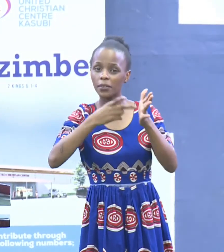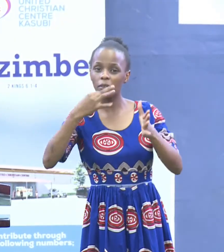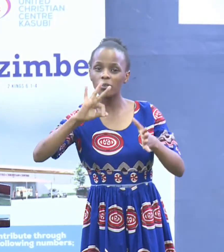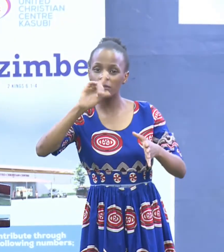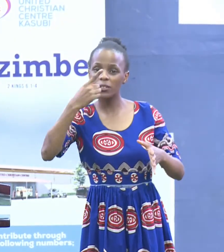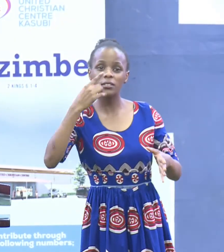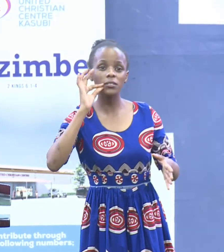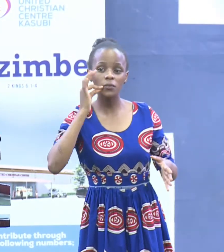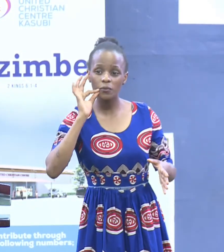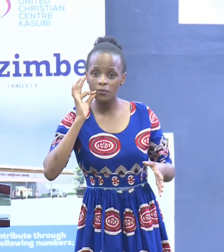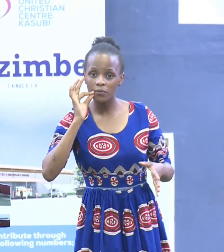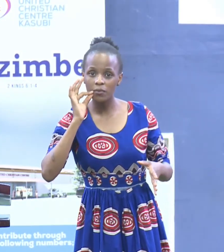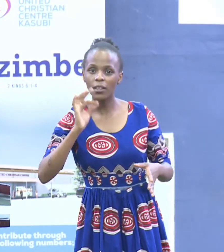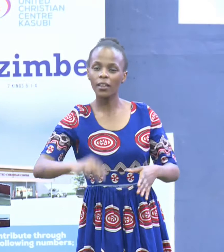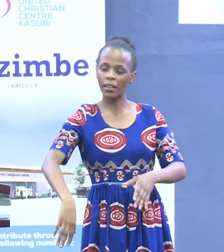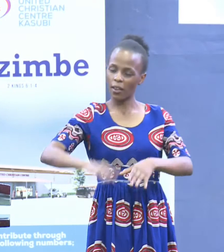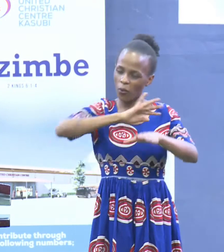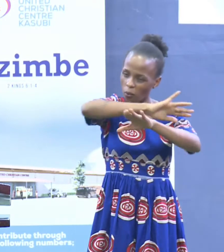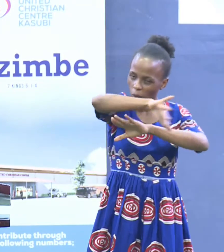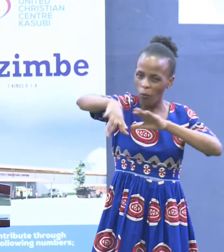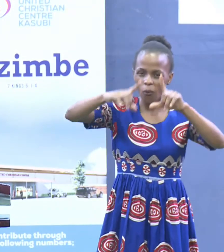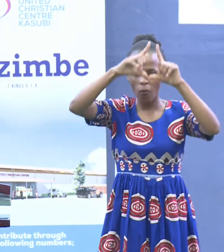if you know what the firstborn